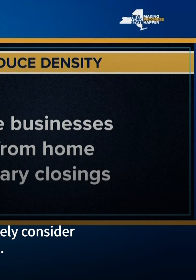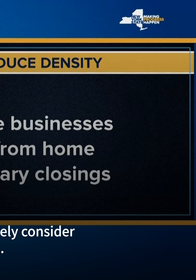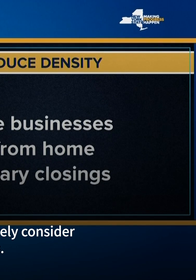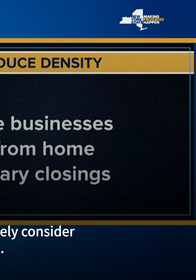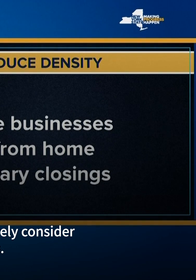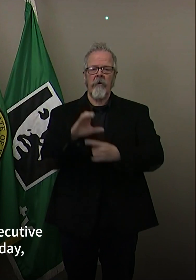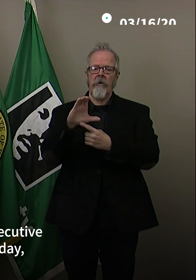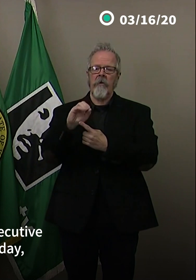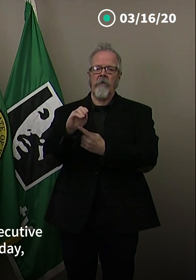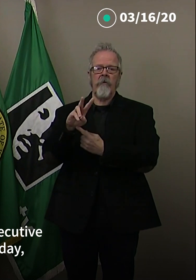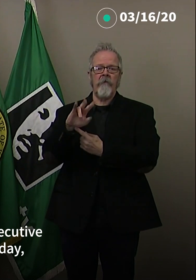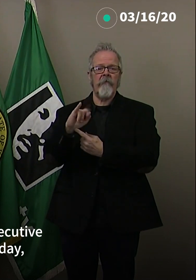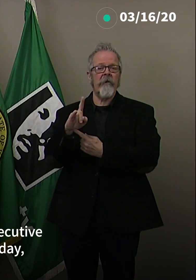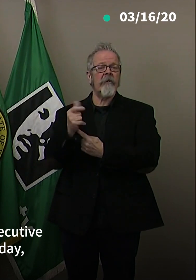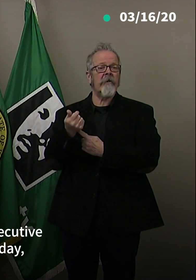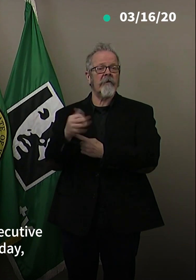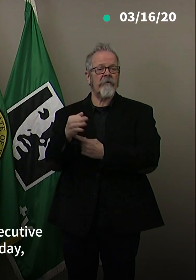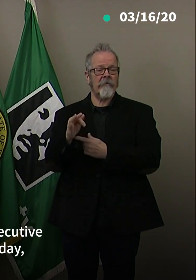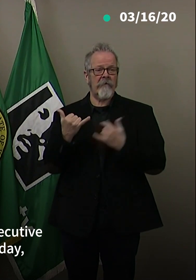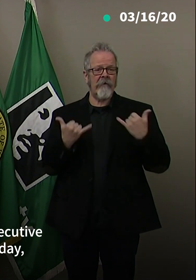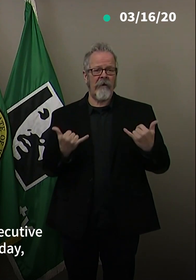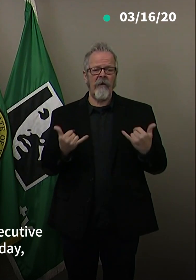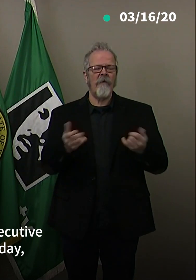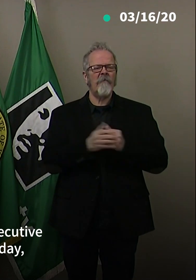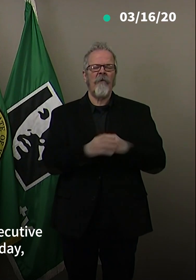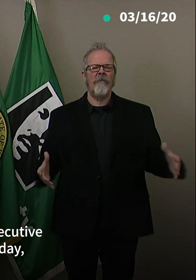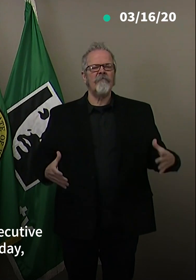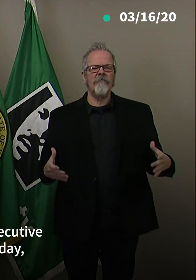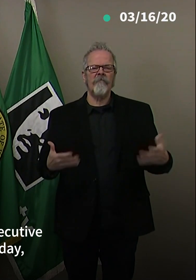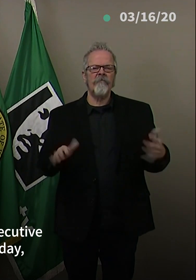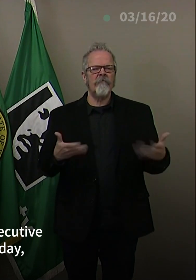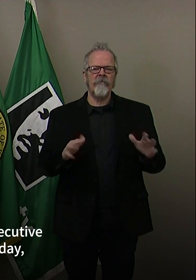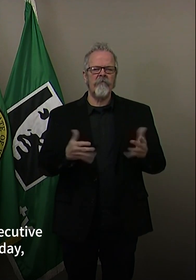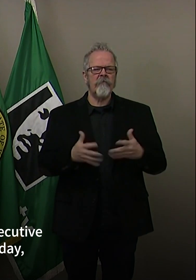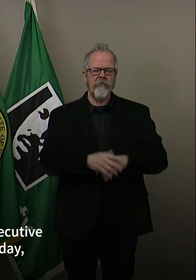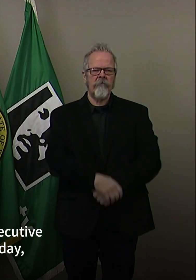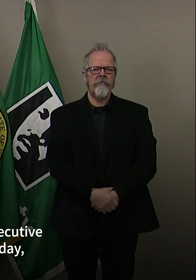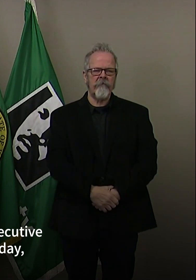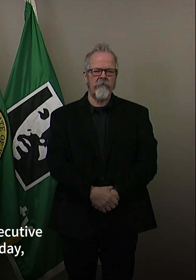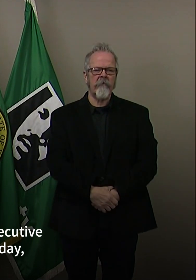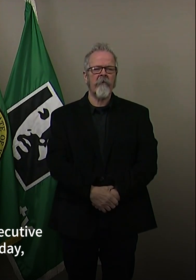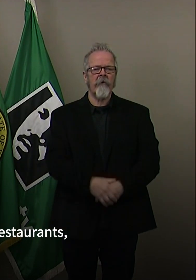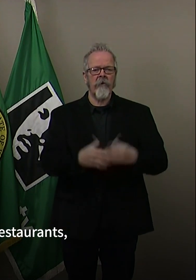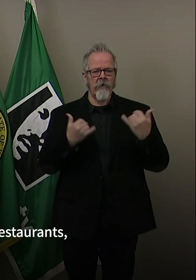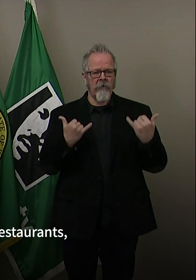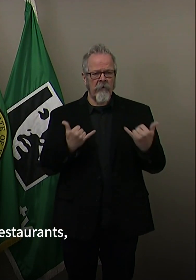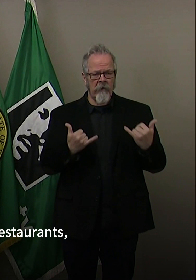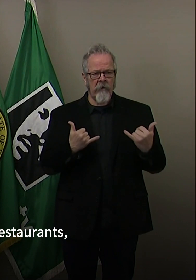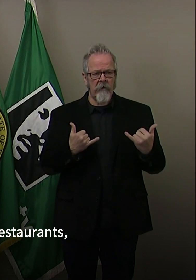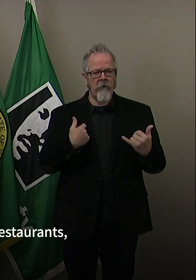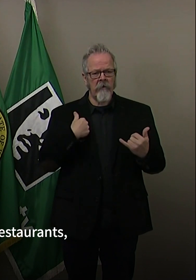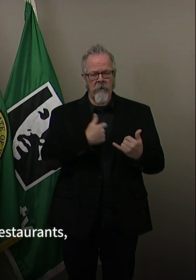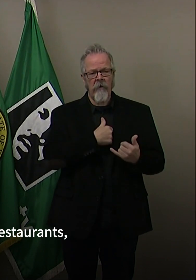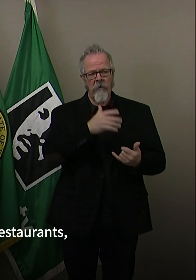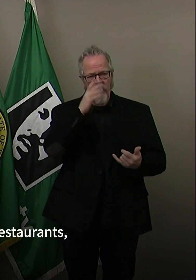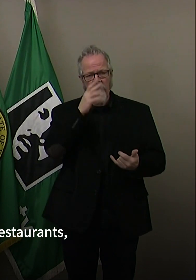voluntary closings. I will sign a statewide executive proclamation later today,